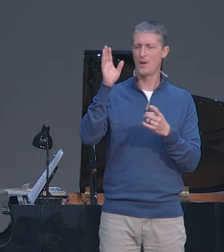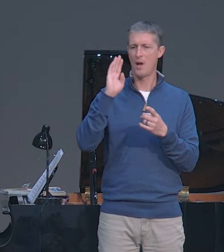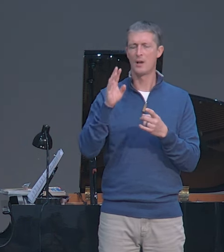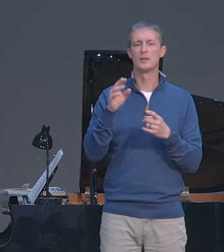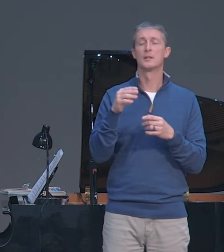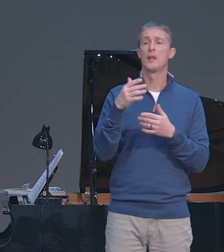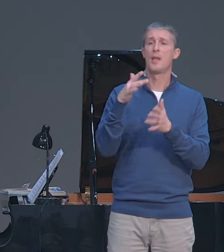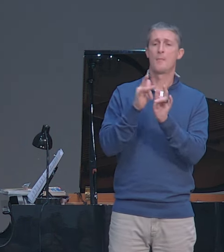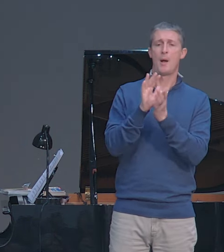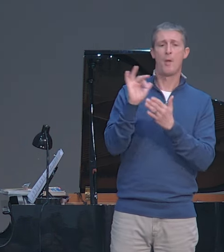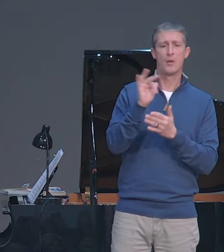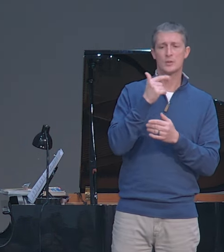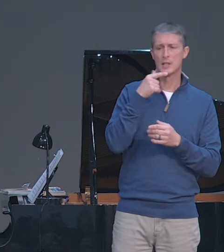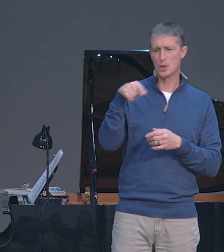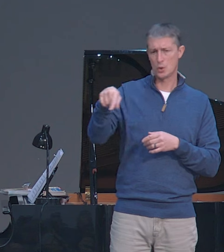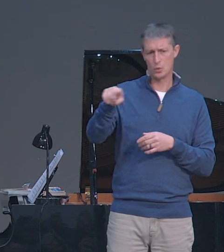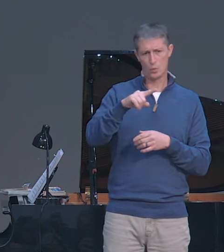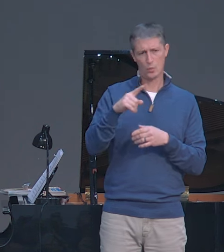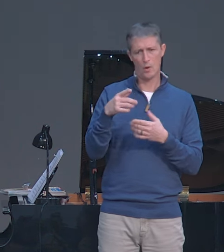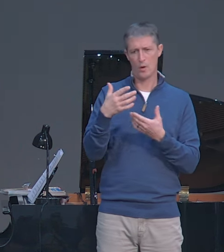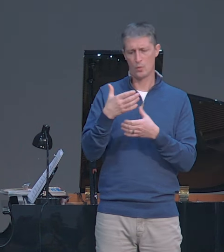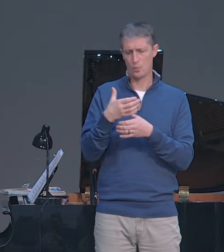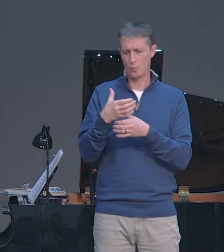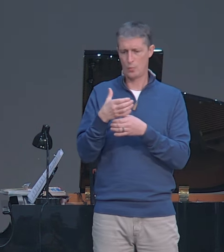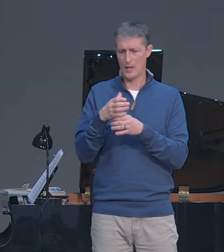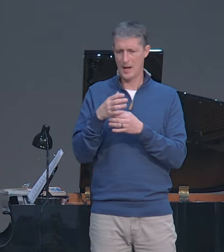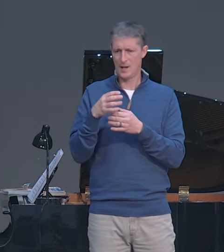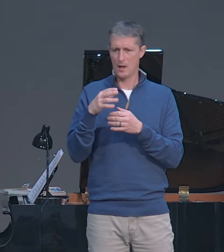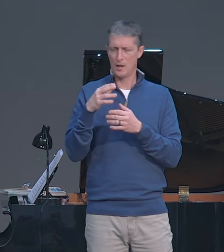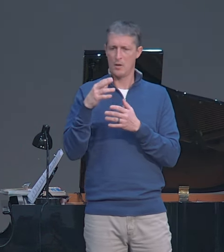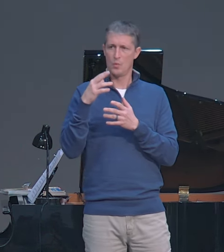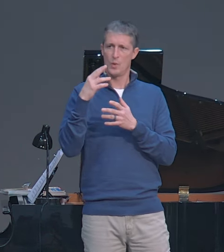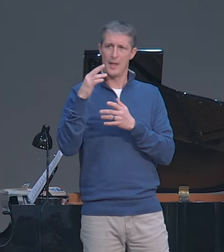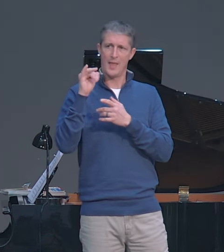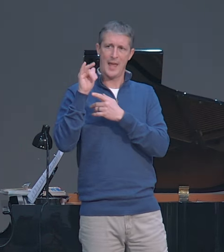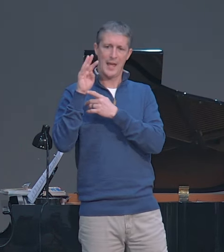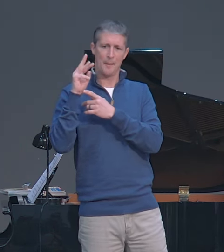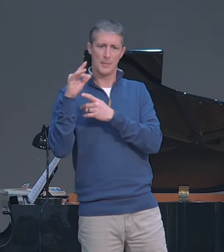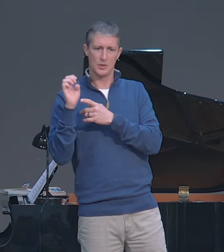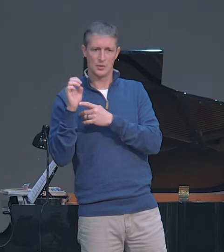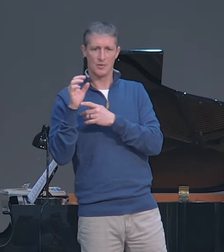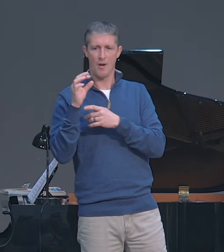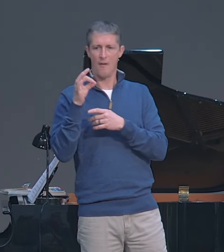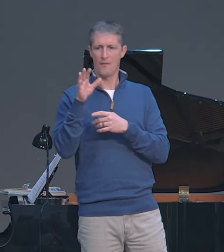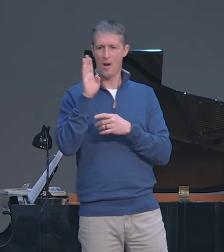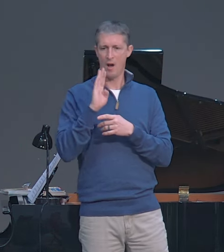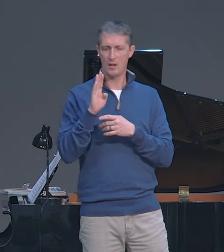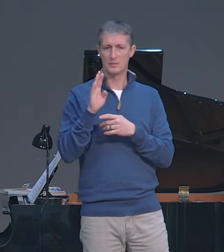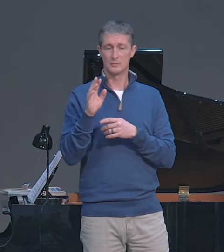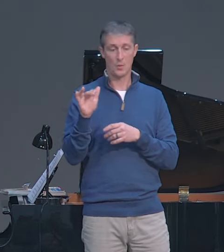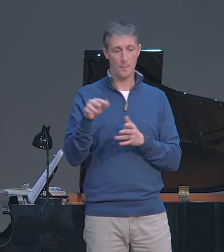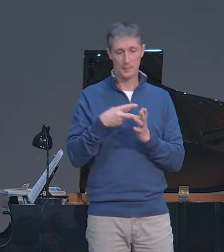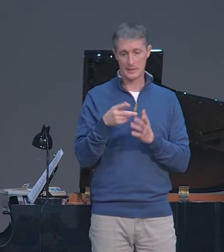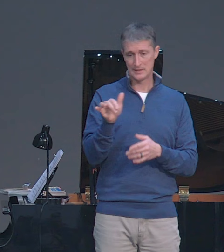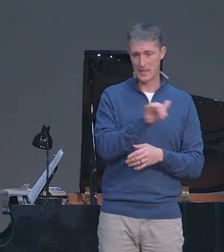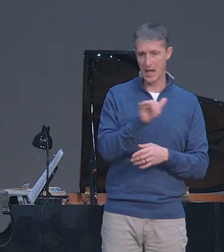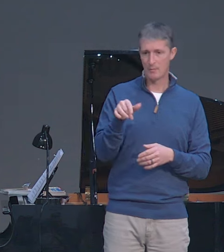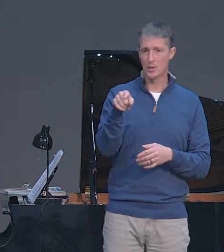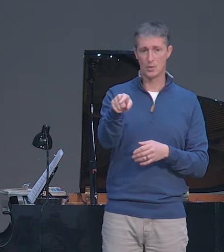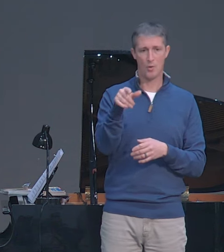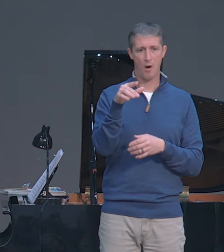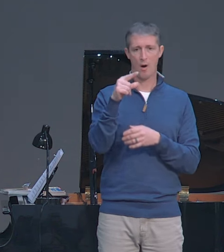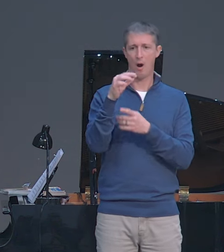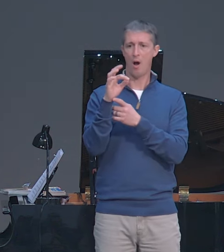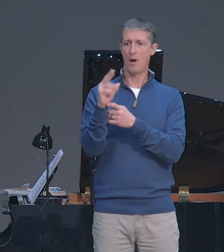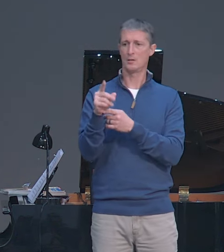in the image of God? But you're not God. No, I know you're not God. Some of you think you are. You're not God. You're not